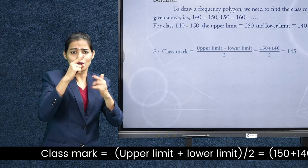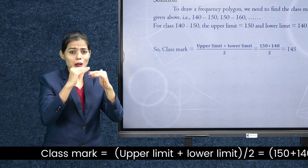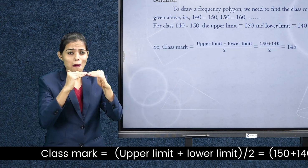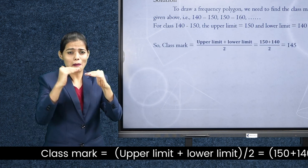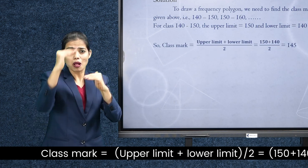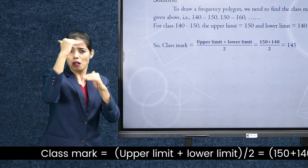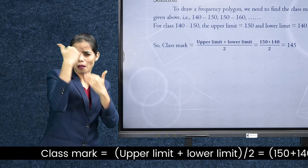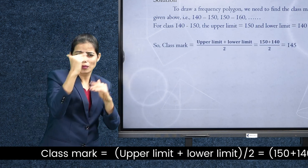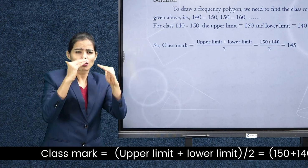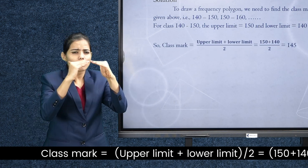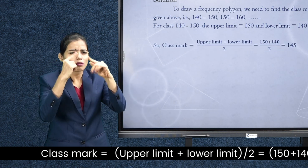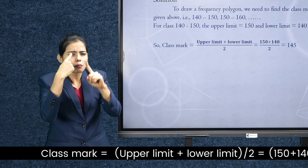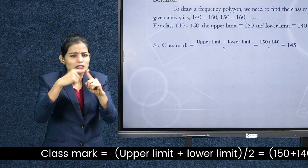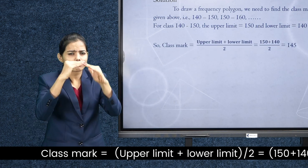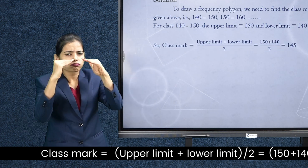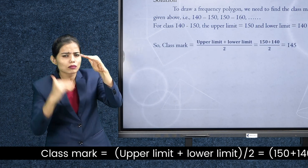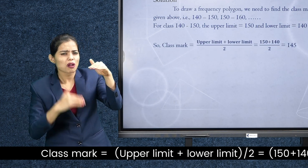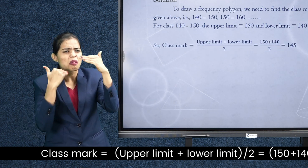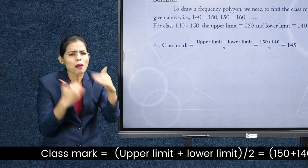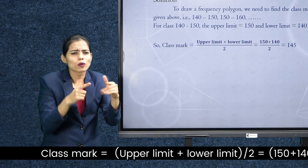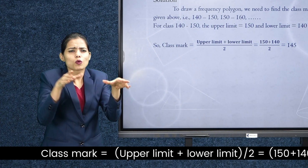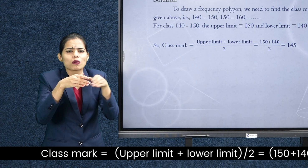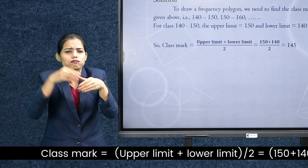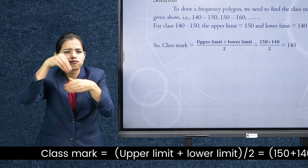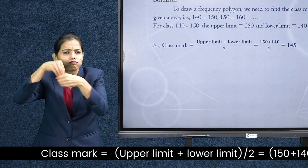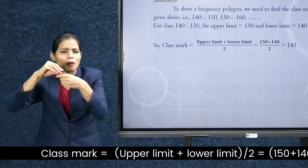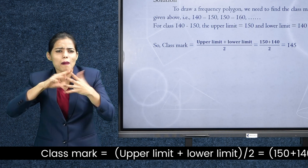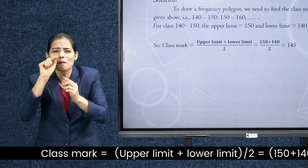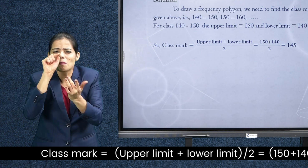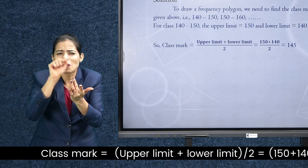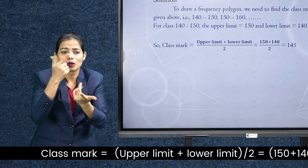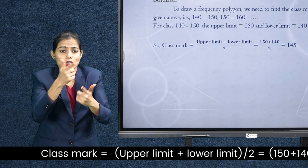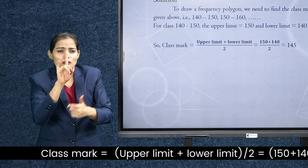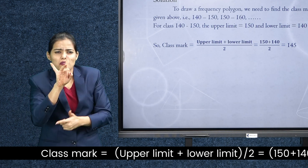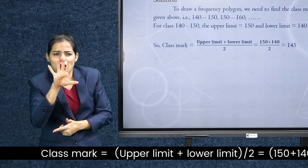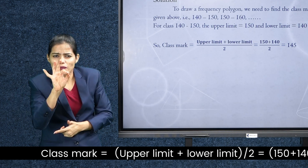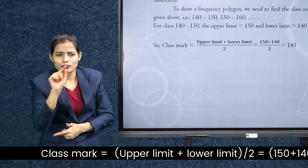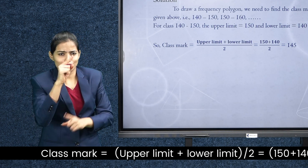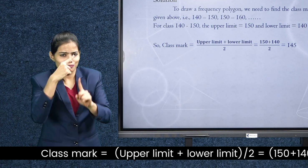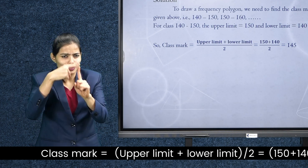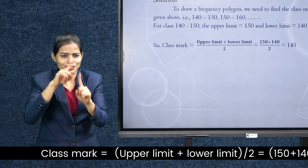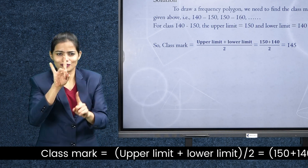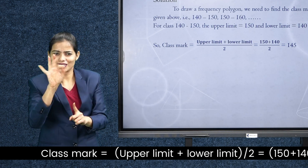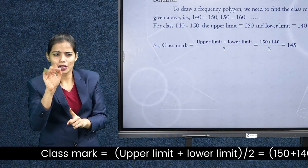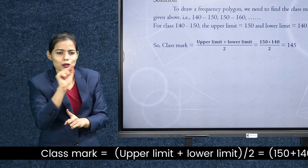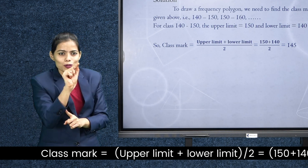So, class mark is equal to upper limit plus lower limit by 2 is equal to 150 plus 140